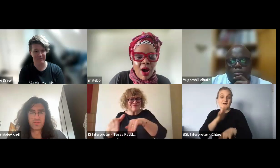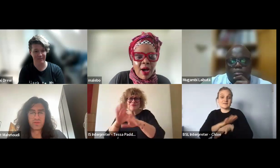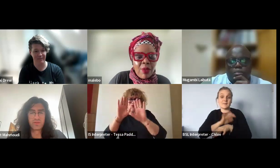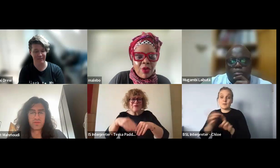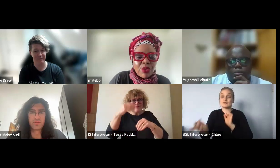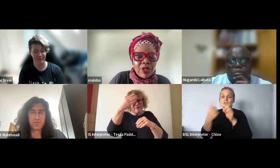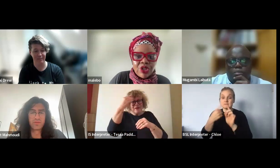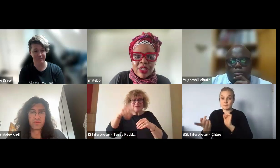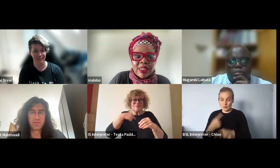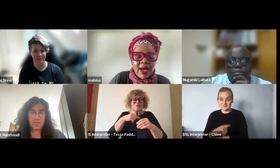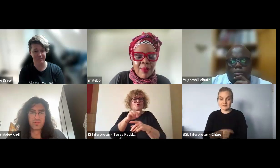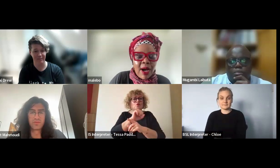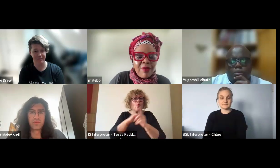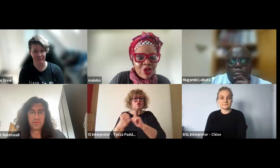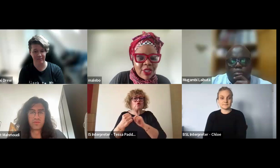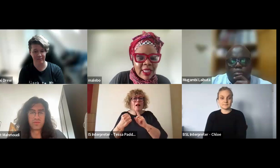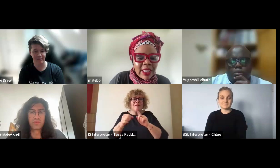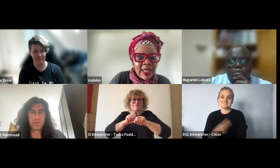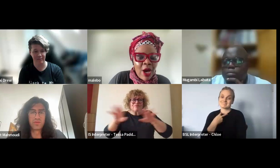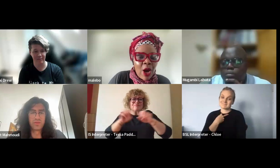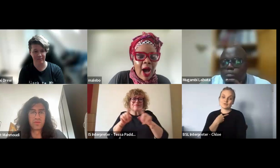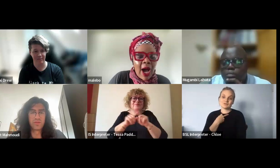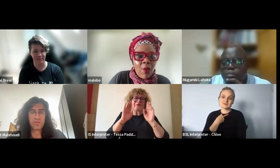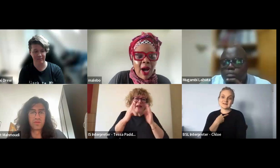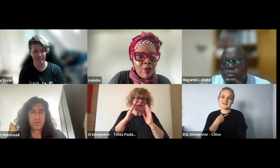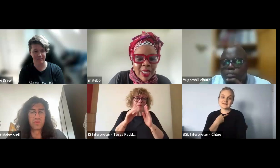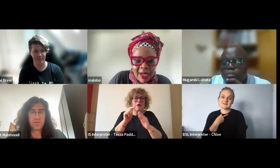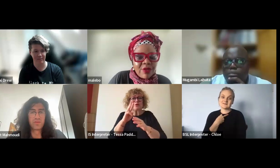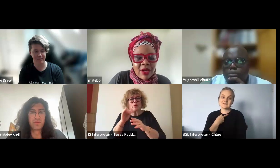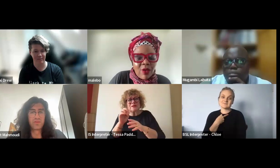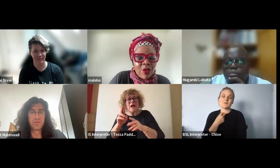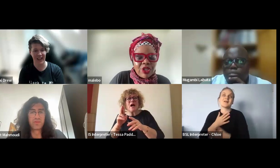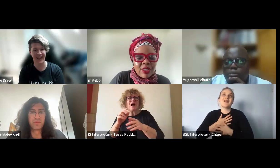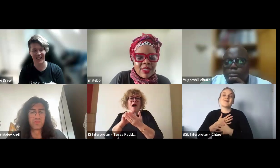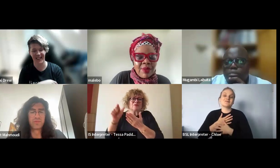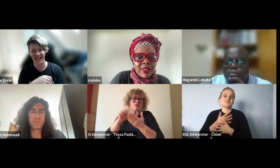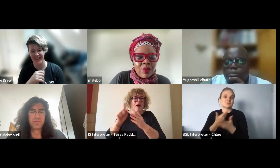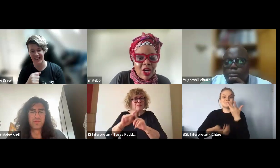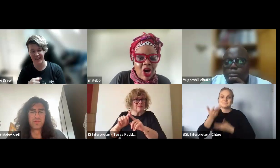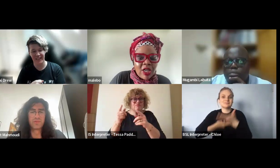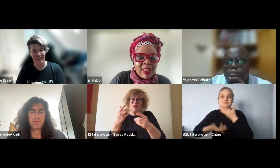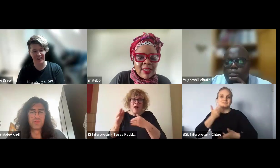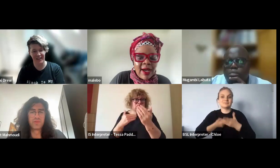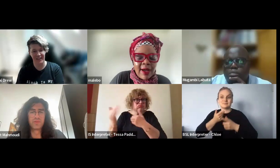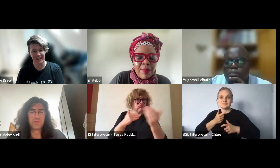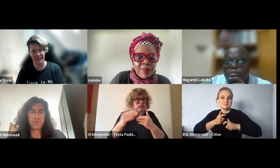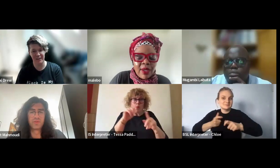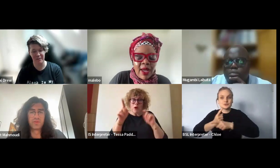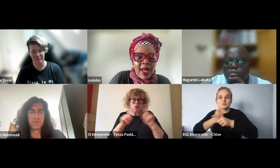to you on those questions. Unfortunately, I would love to take all the questions, but we